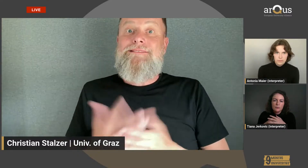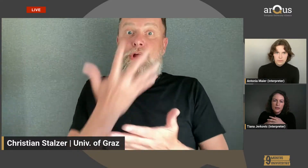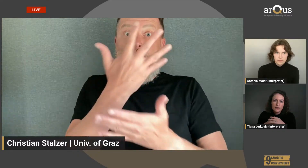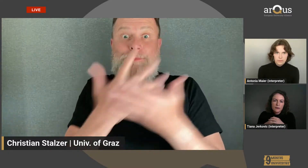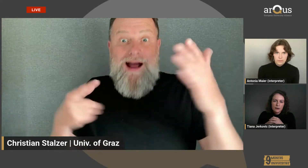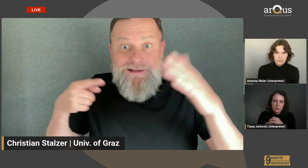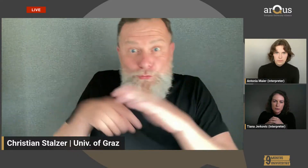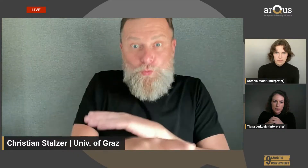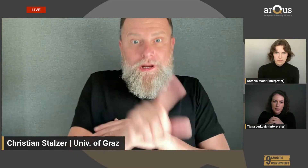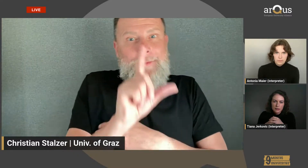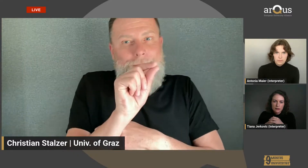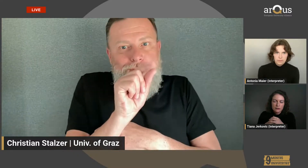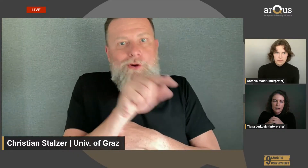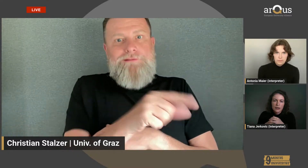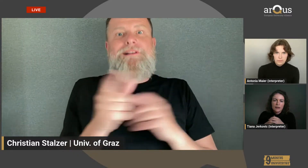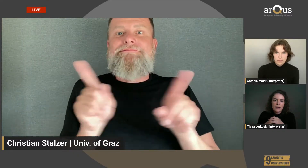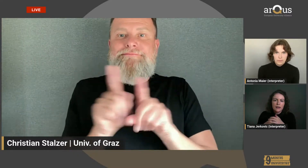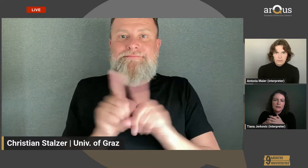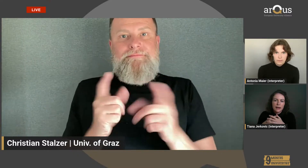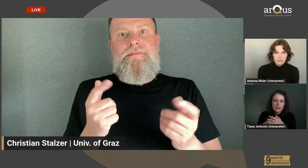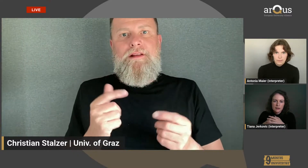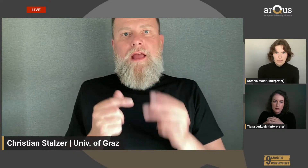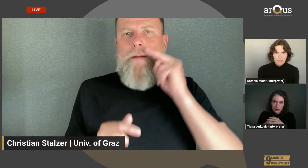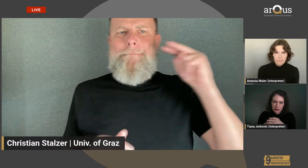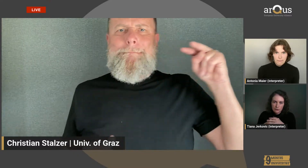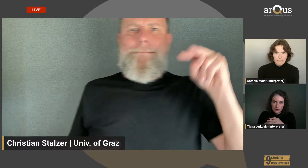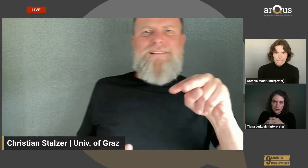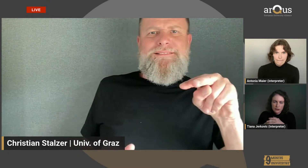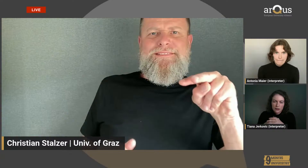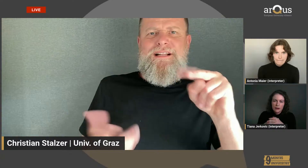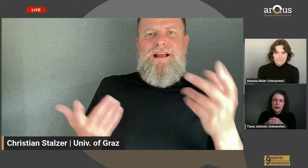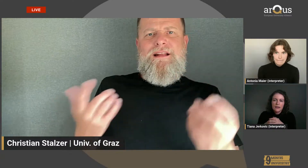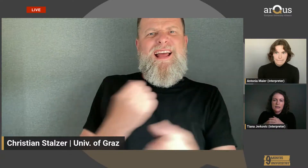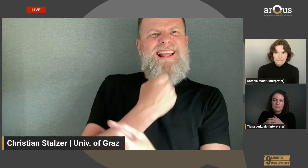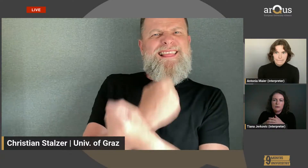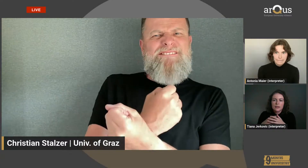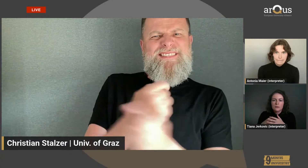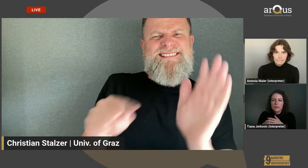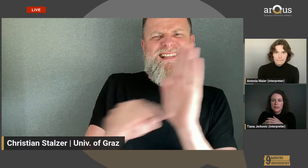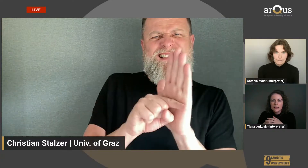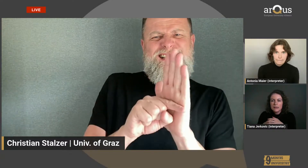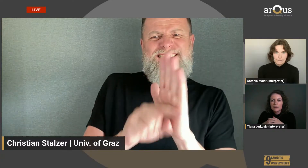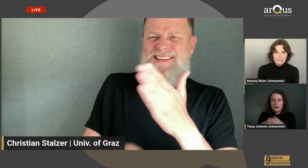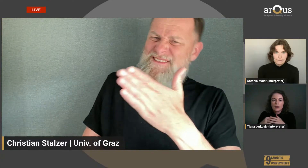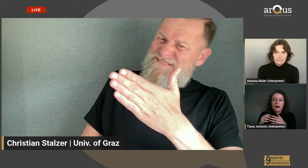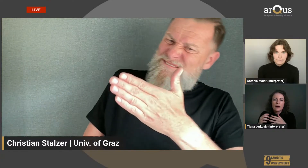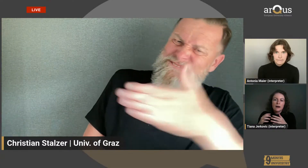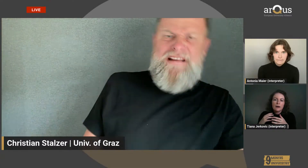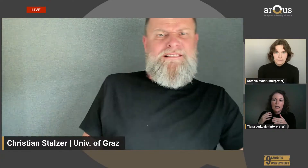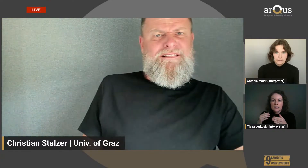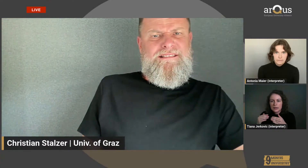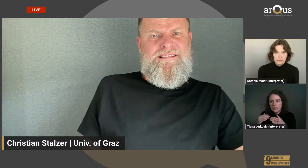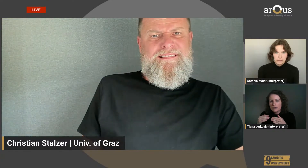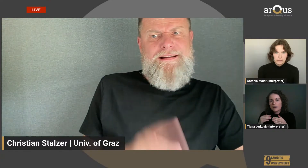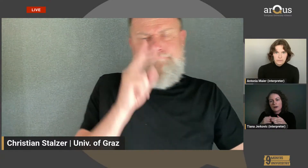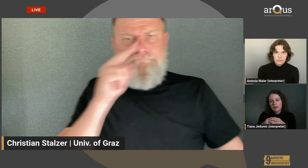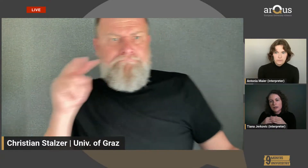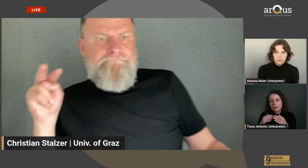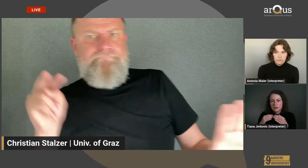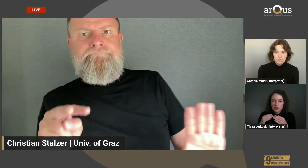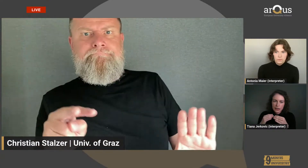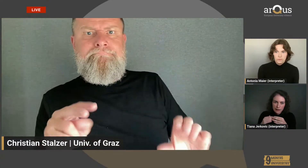So for me, it is very important that access to language is something that we see as